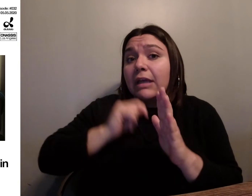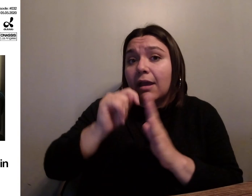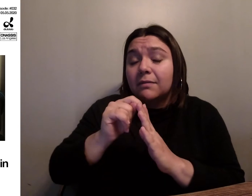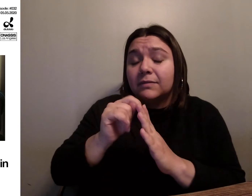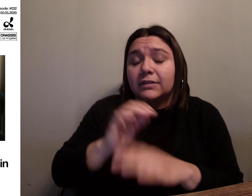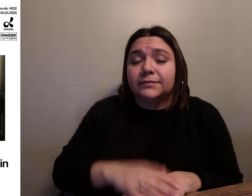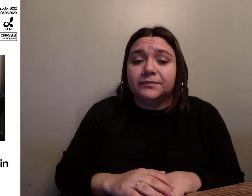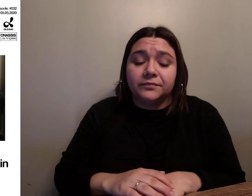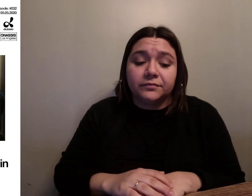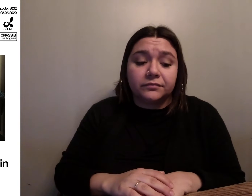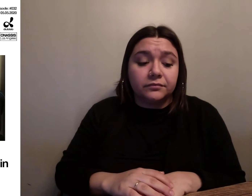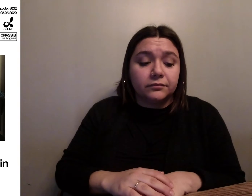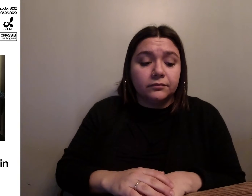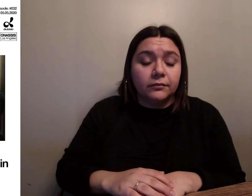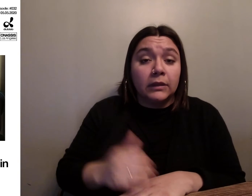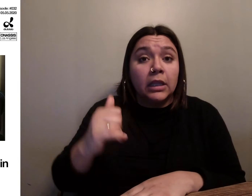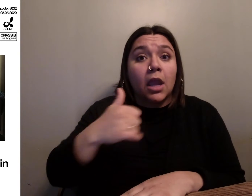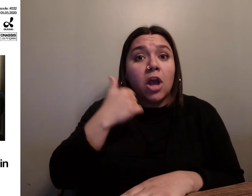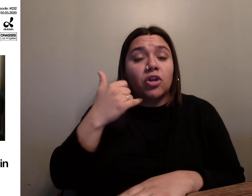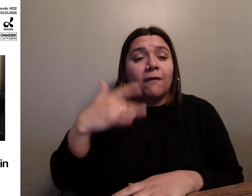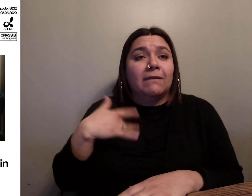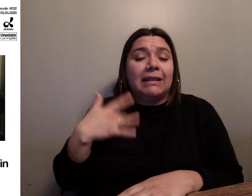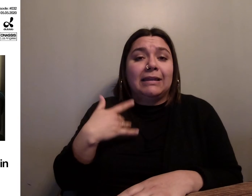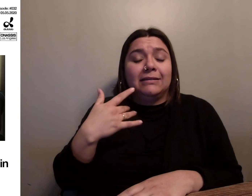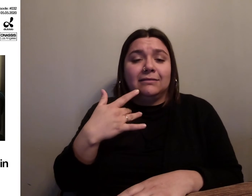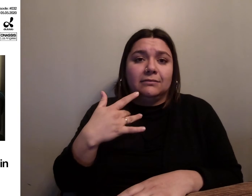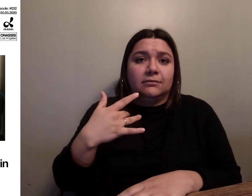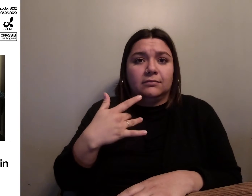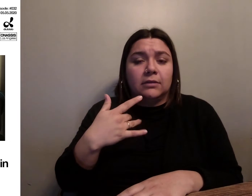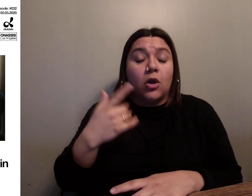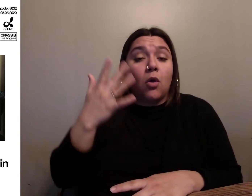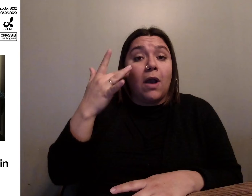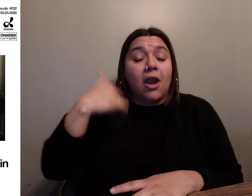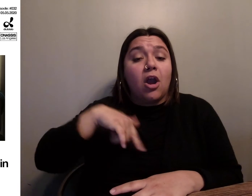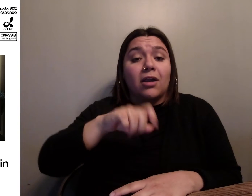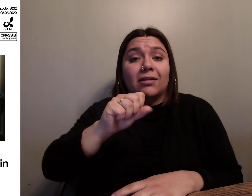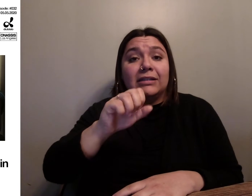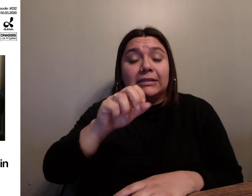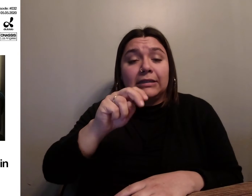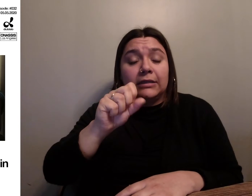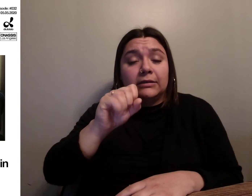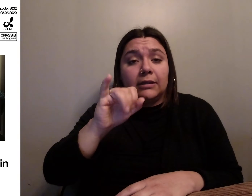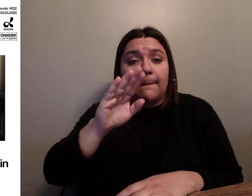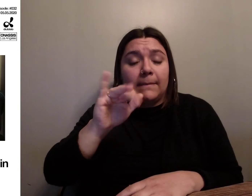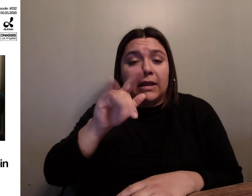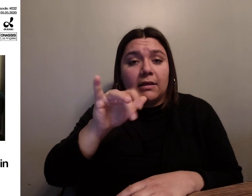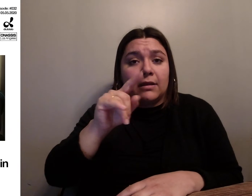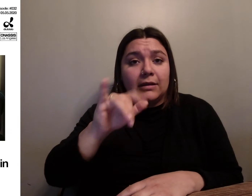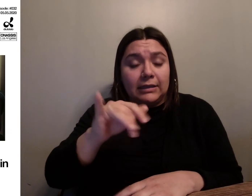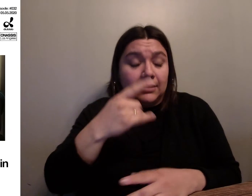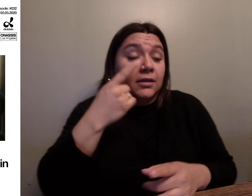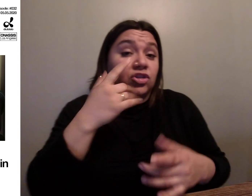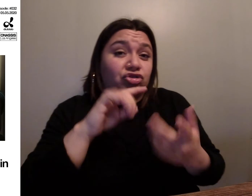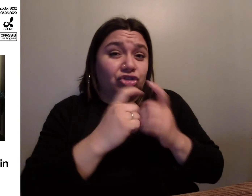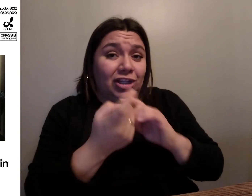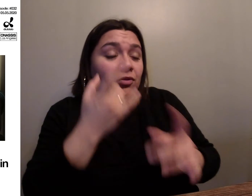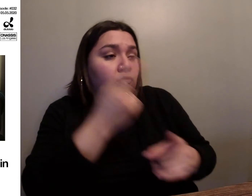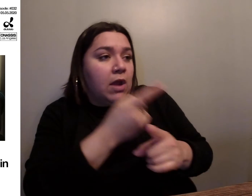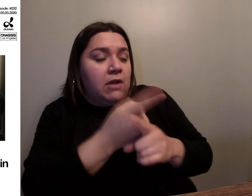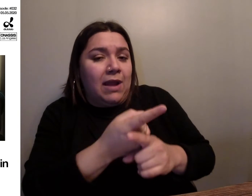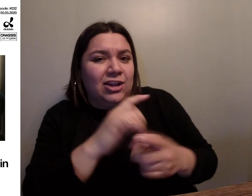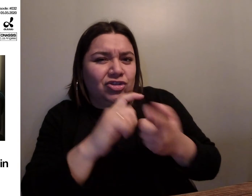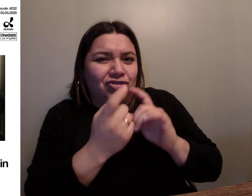sensibilities change, and what is also interesting is, at this moment, as you said,